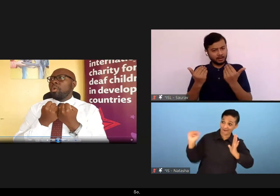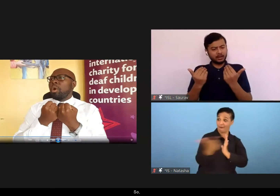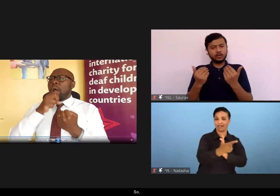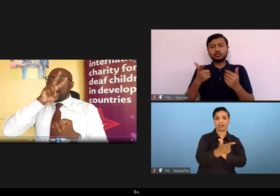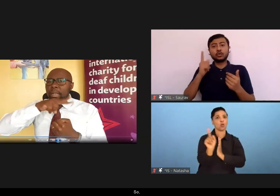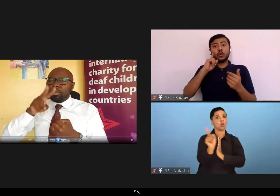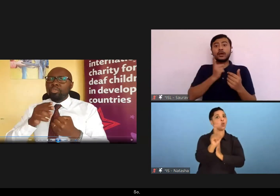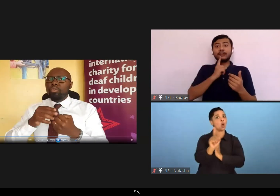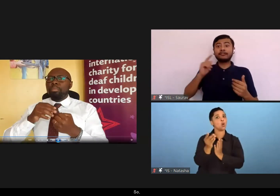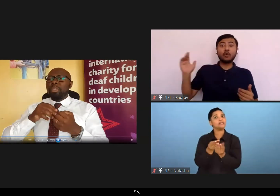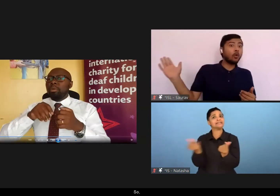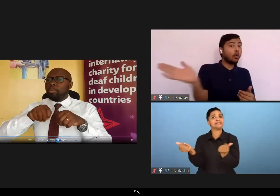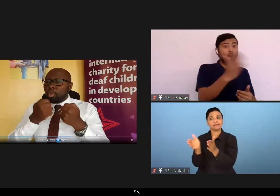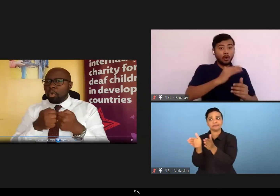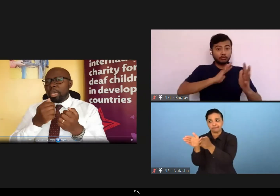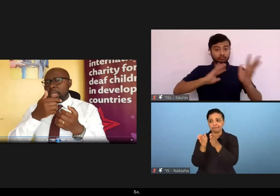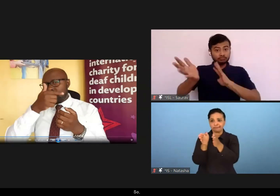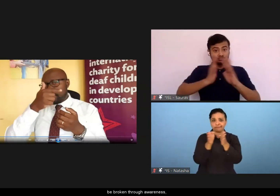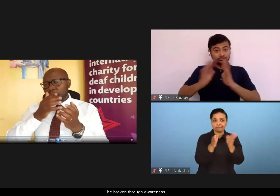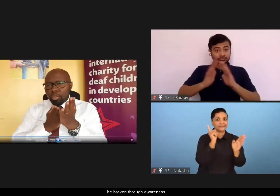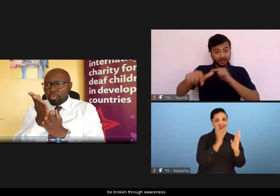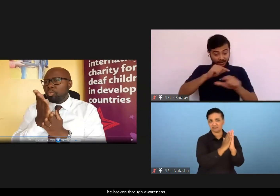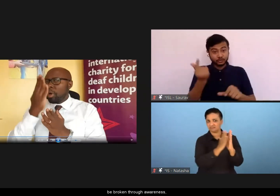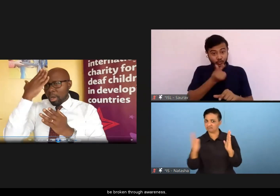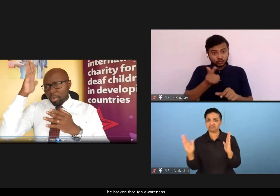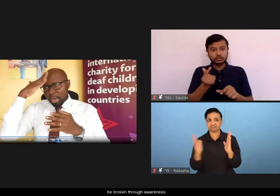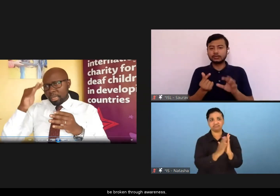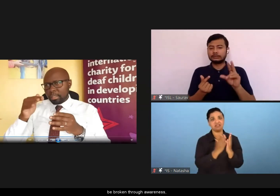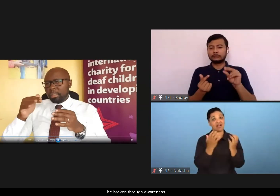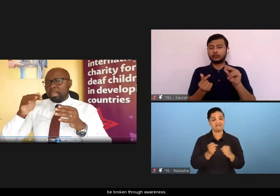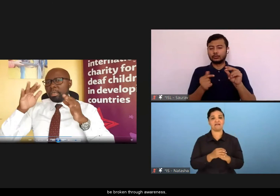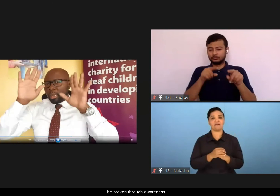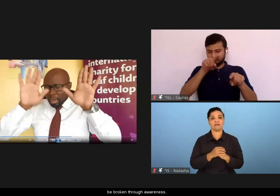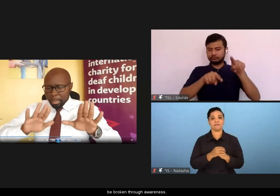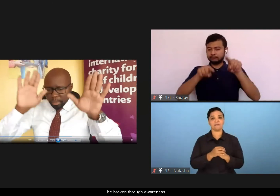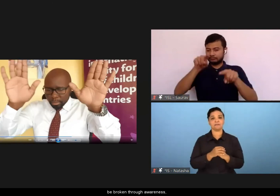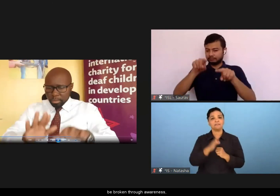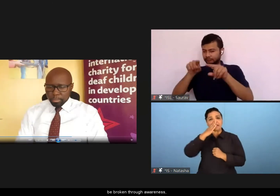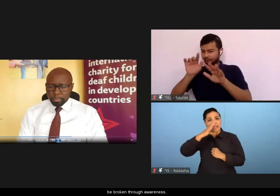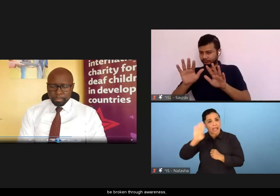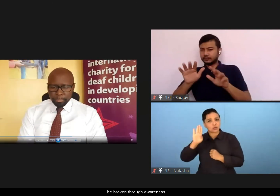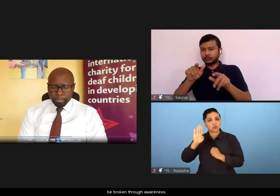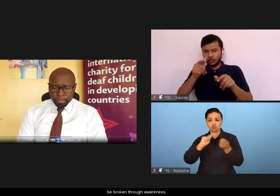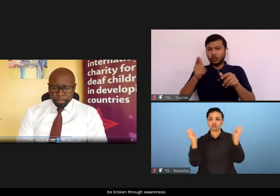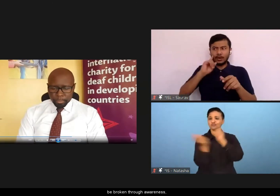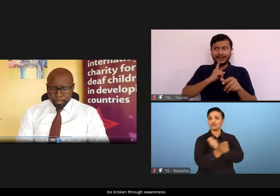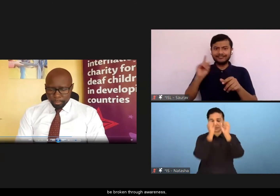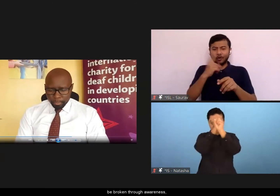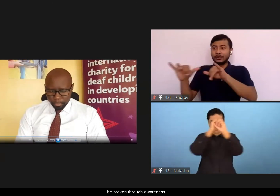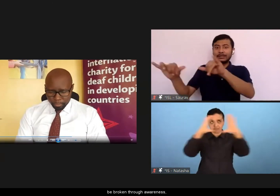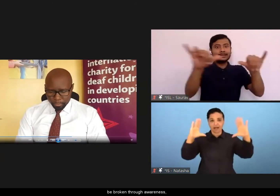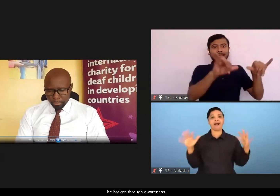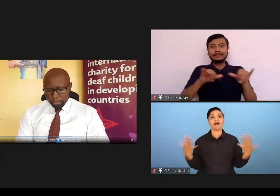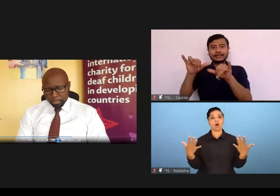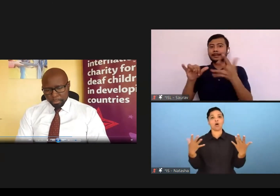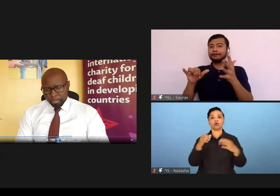need the social attitudes to be broken through awareness, our campaigns and all that.